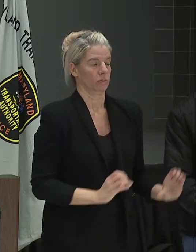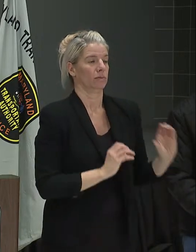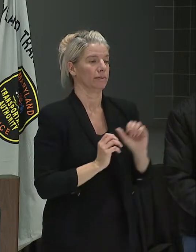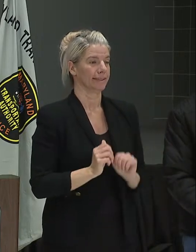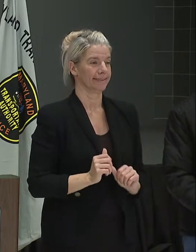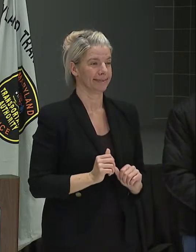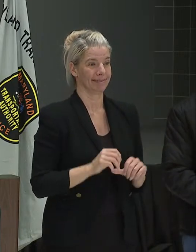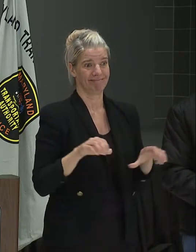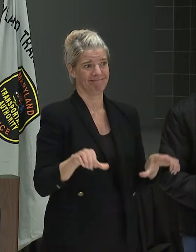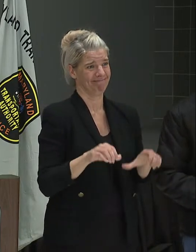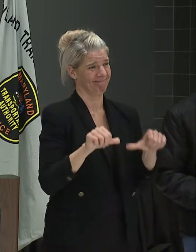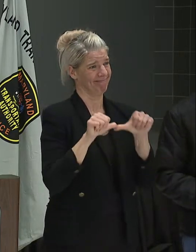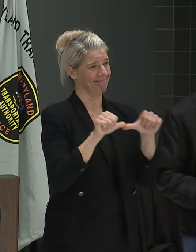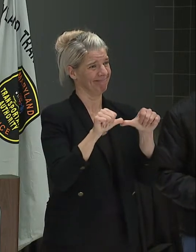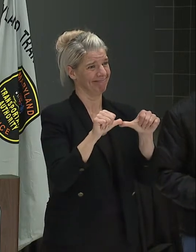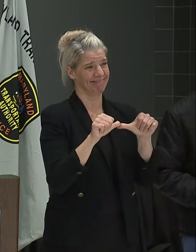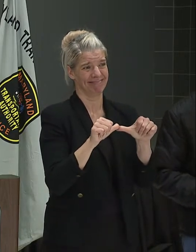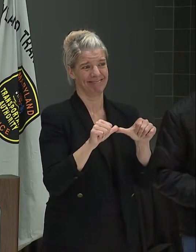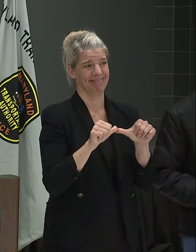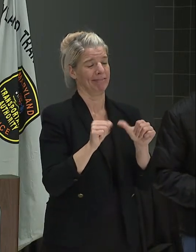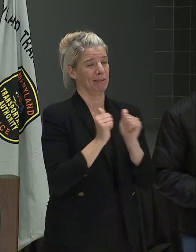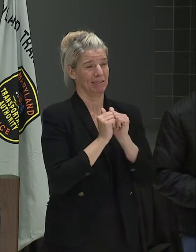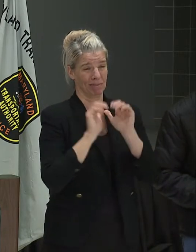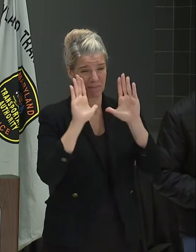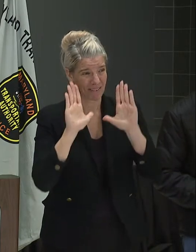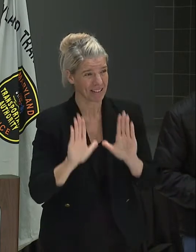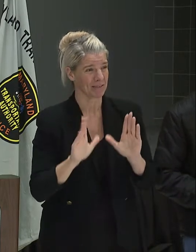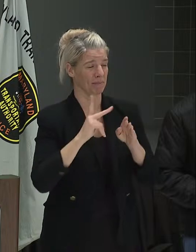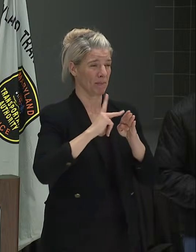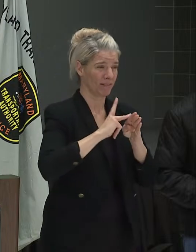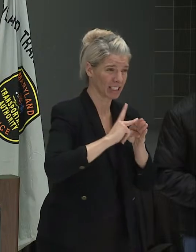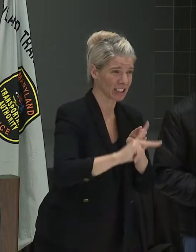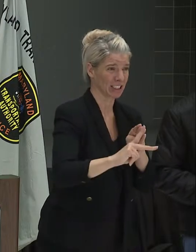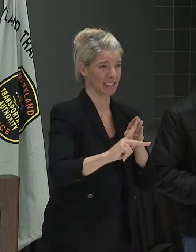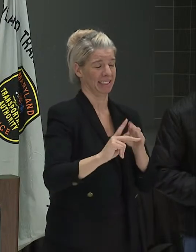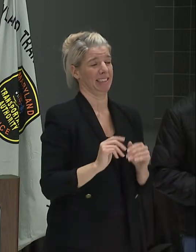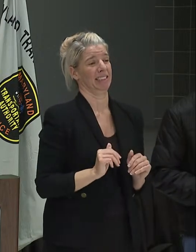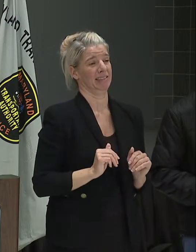a remarkable professionalism and humanity.